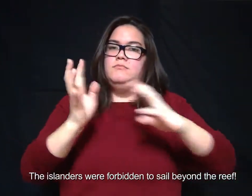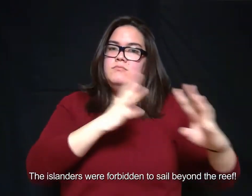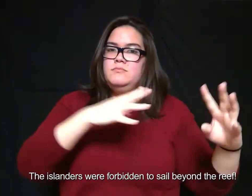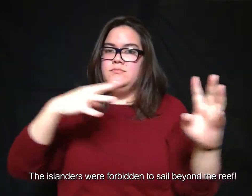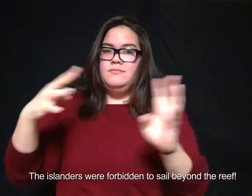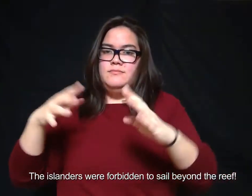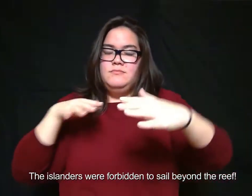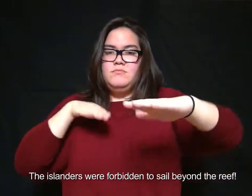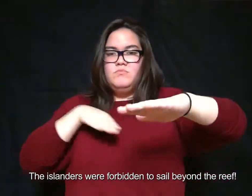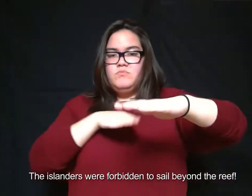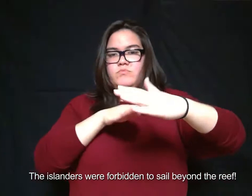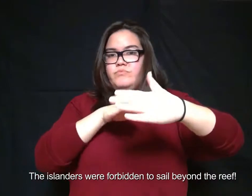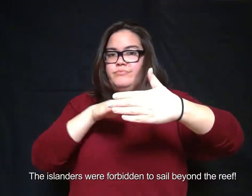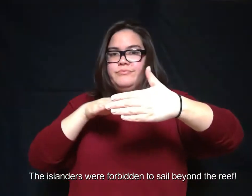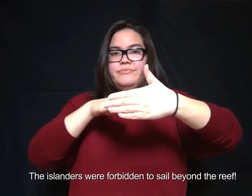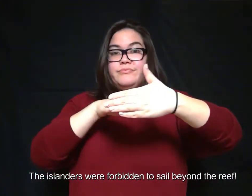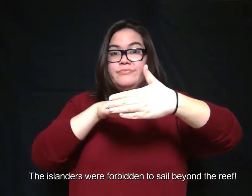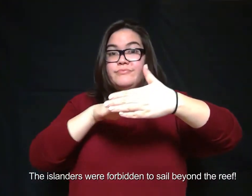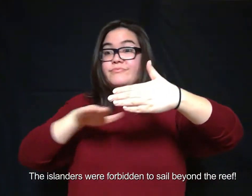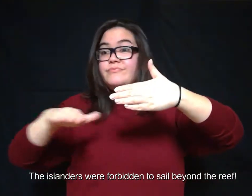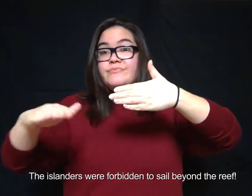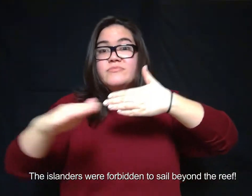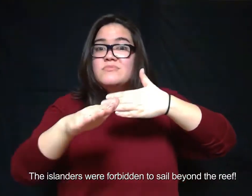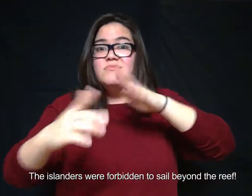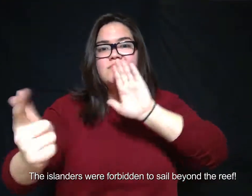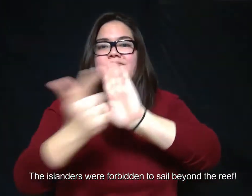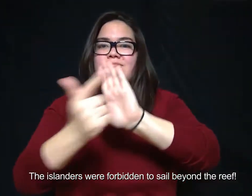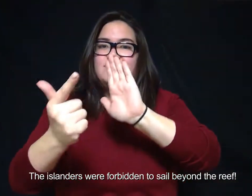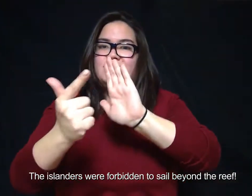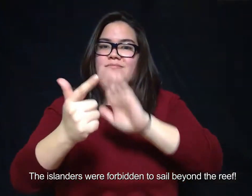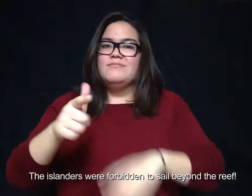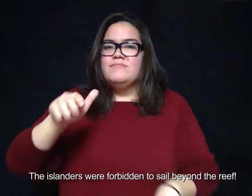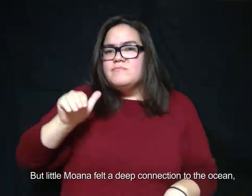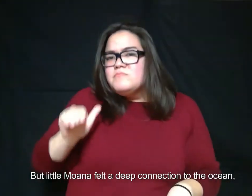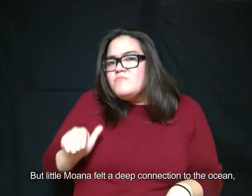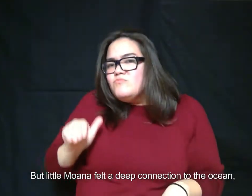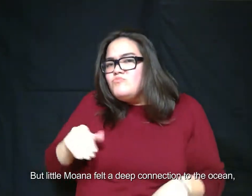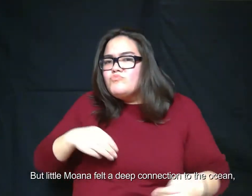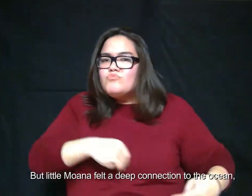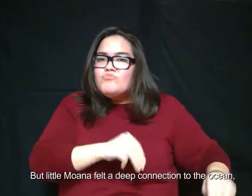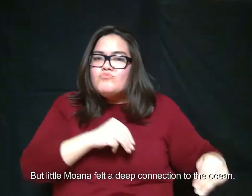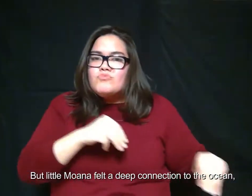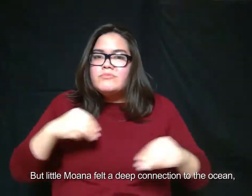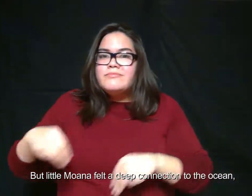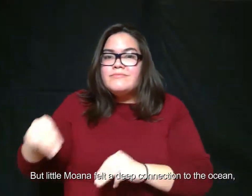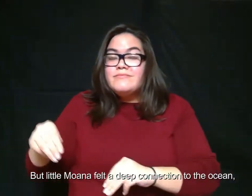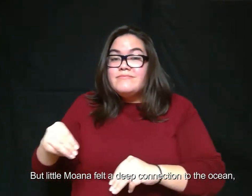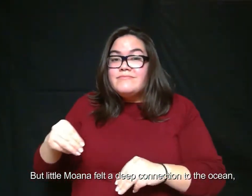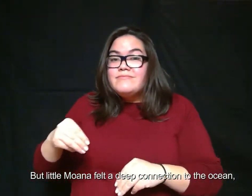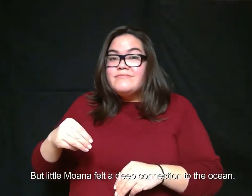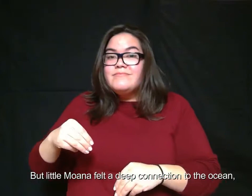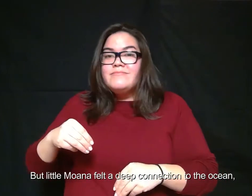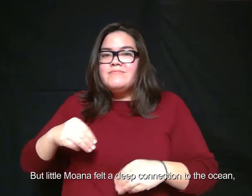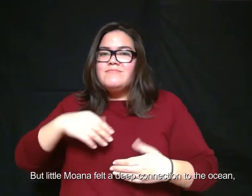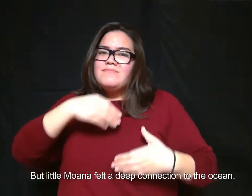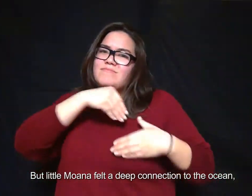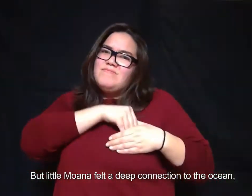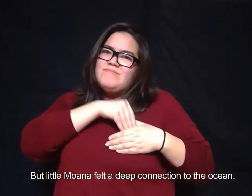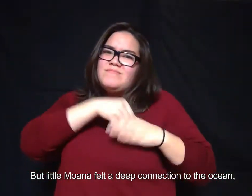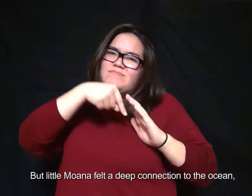But little Moana felt a deep connection to the ocean and to all the creatures who belonged in it.